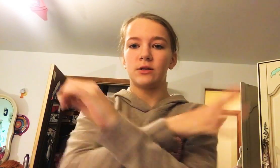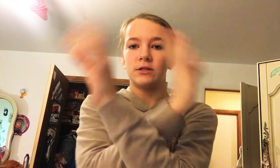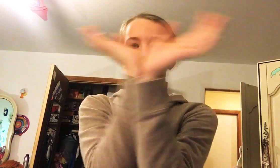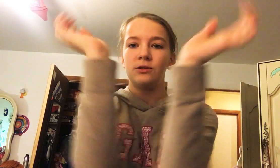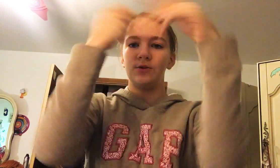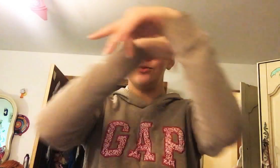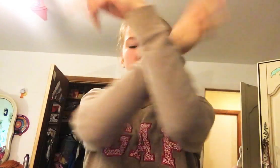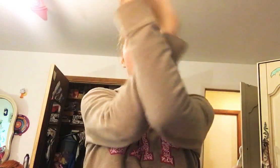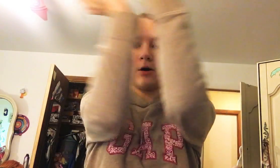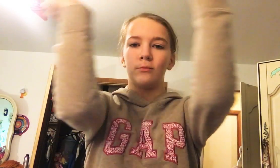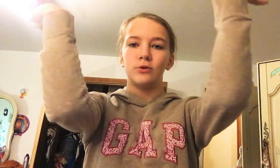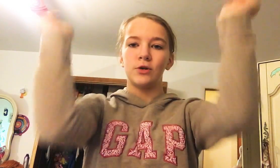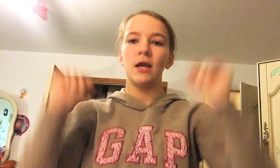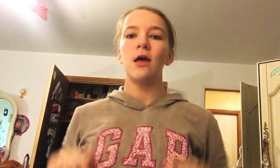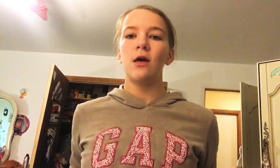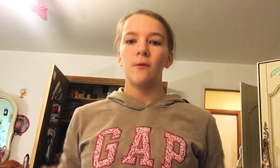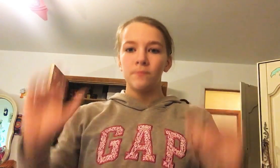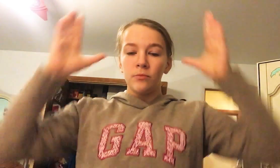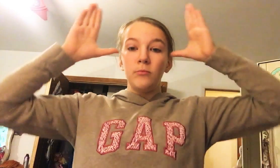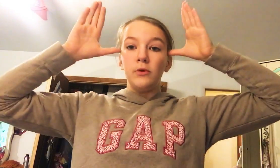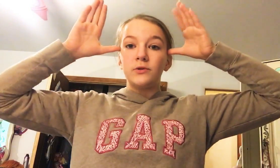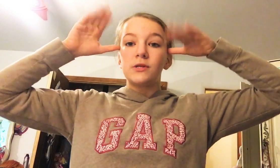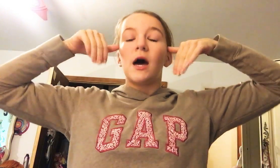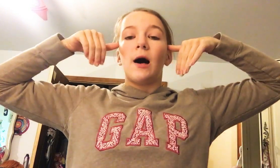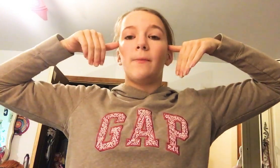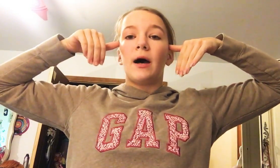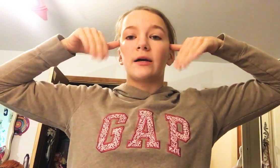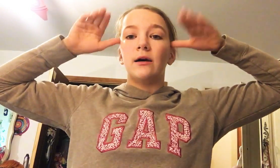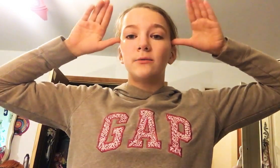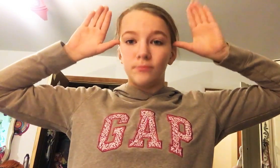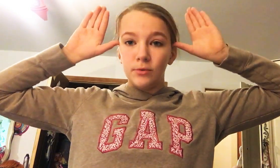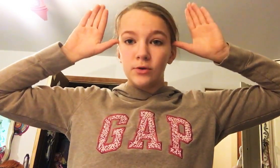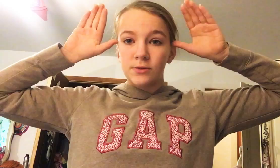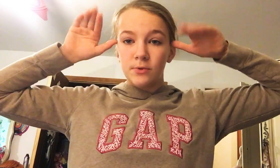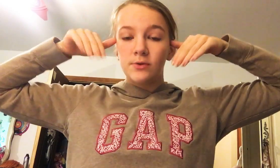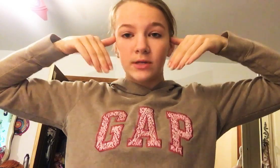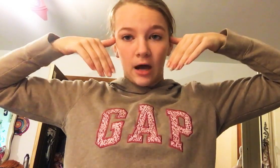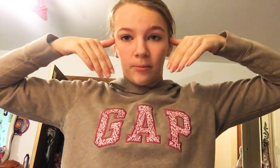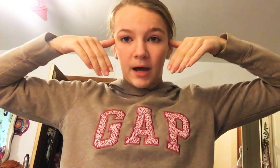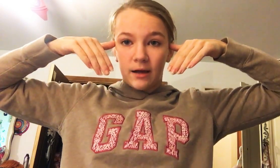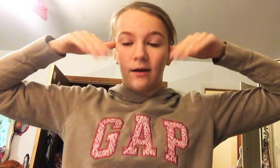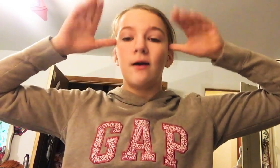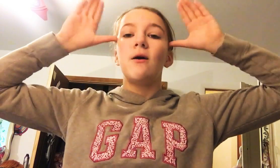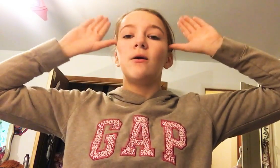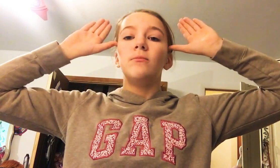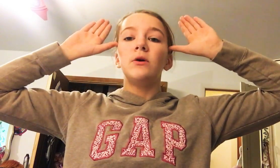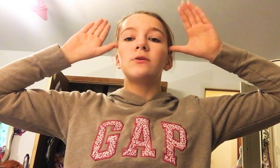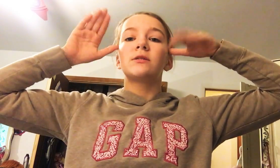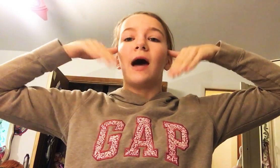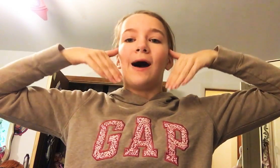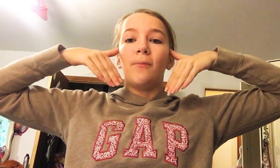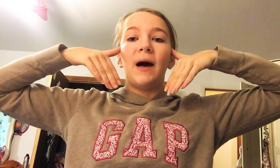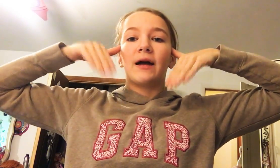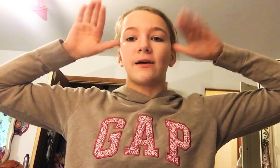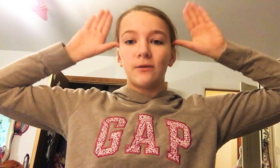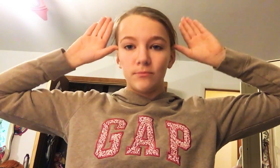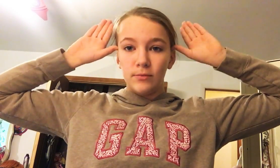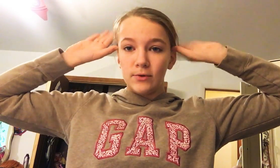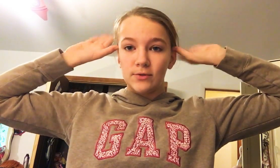turns into a palm tree. Moose, alpaca, moose, moose, alpaca. Moose, alpaca, moose,